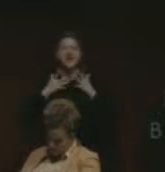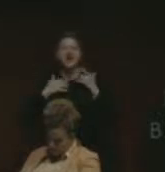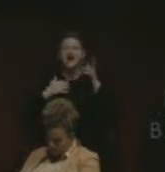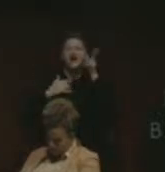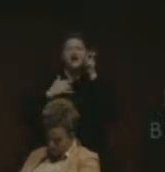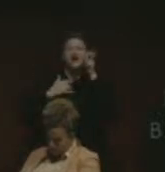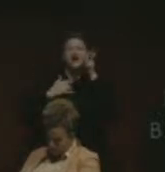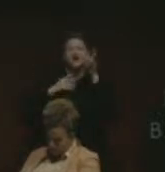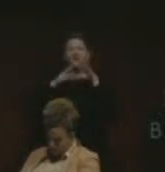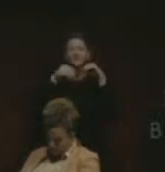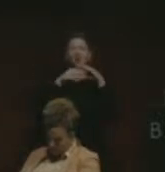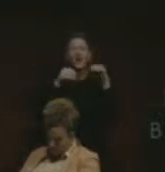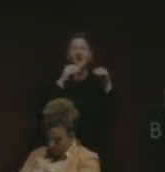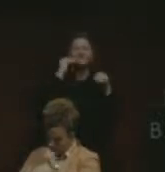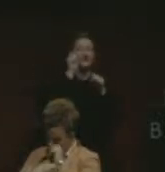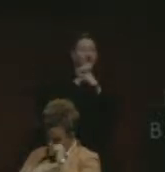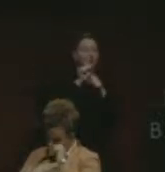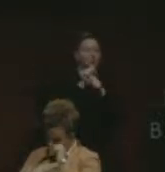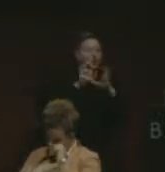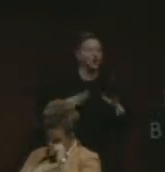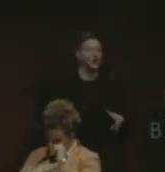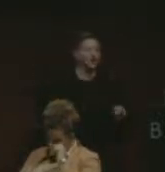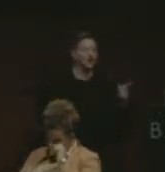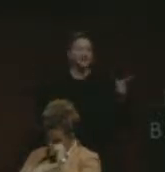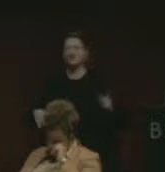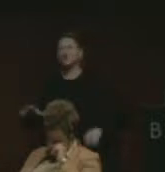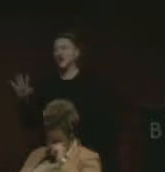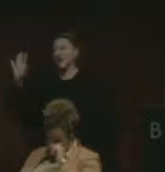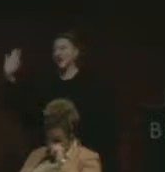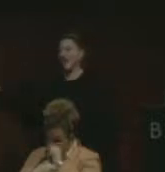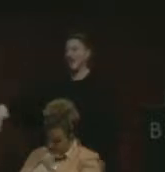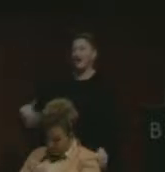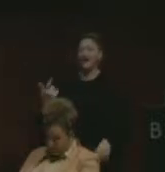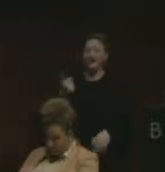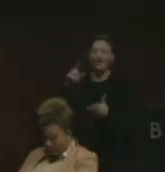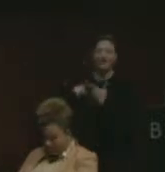of domestic workers. And she said, "Not another researcher."